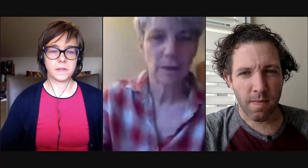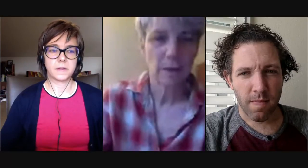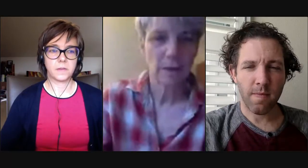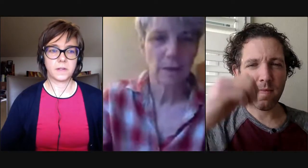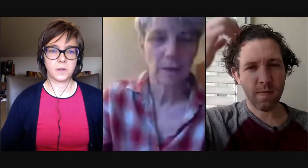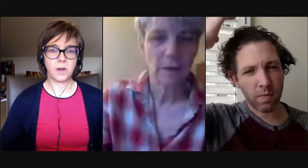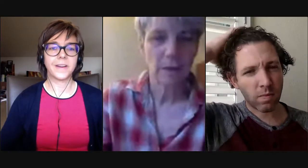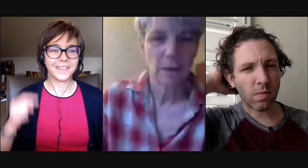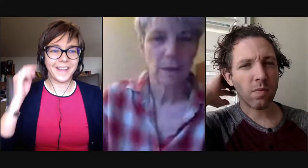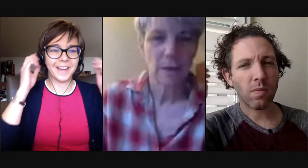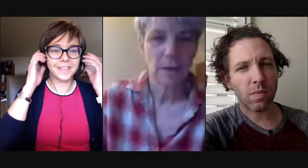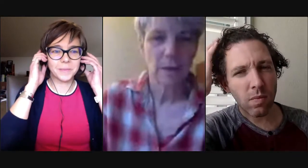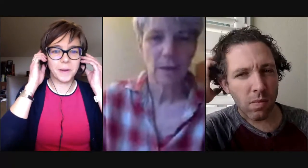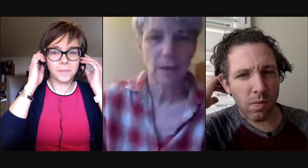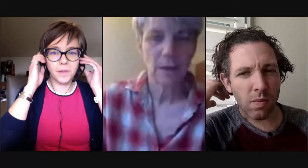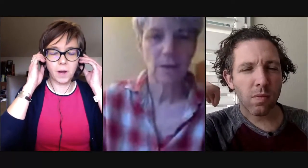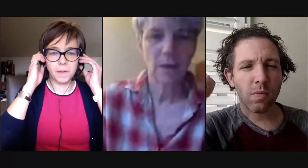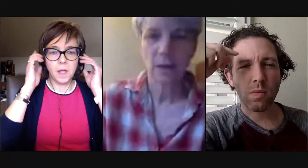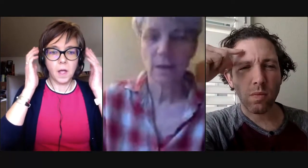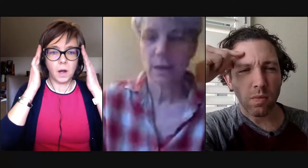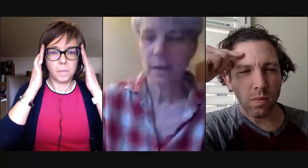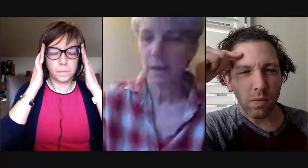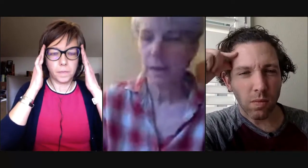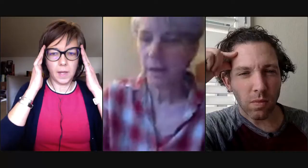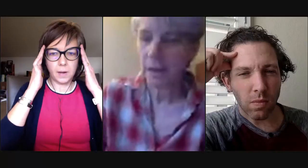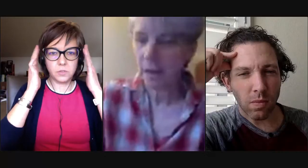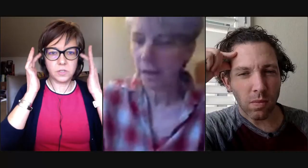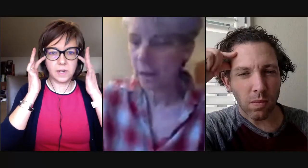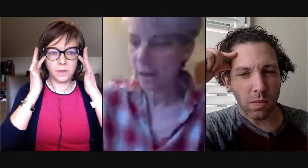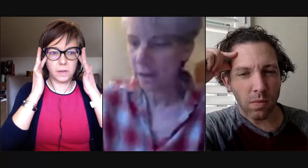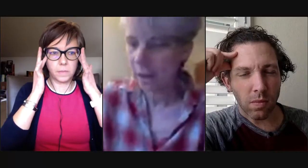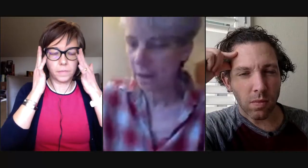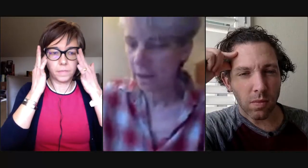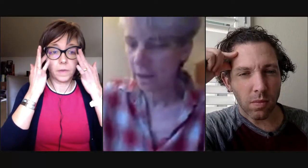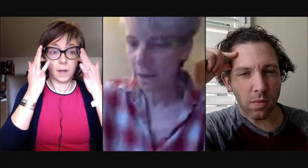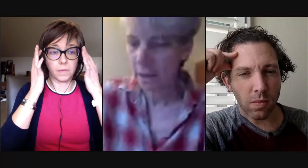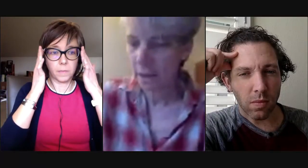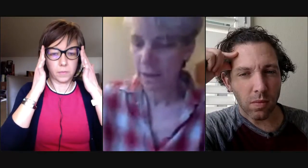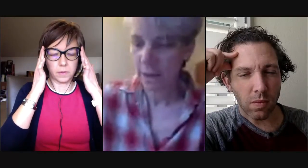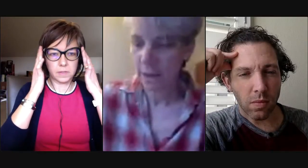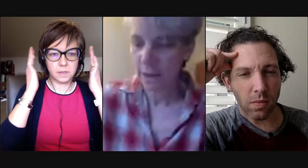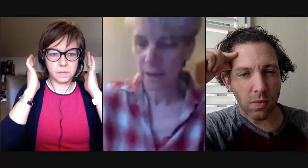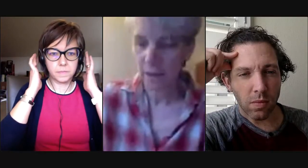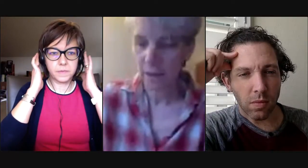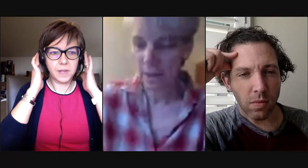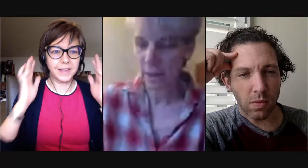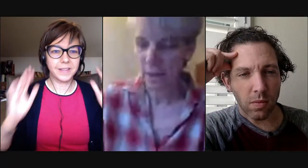that I talk, yeah, that's better. Okay. Okay. And I was just telling them kind of about the system. See, I can still